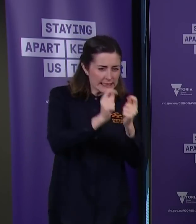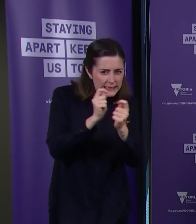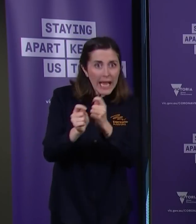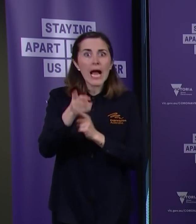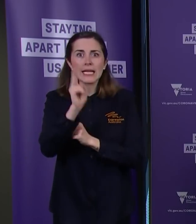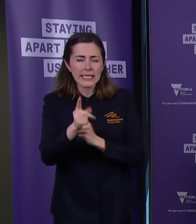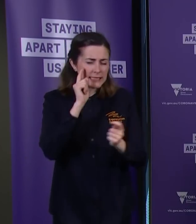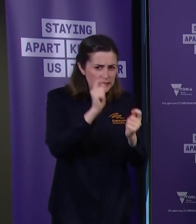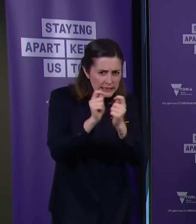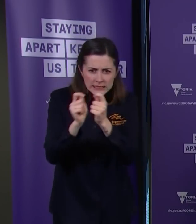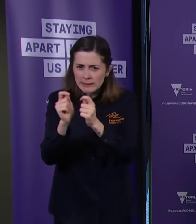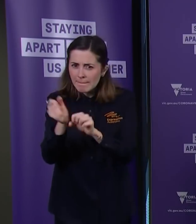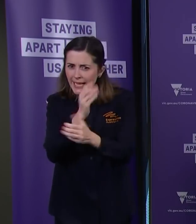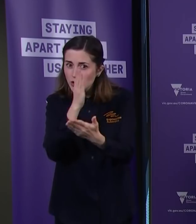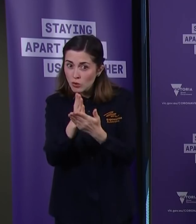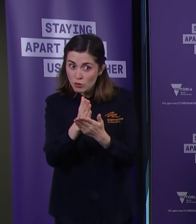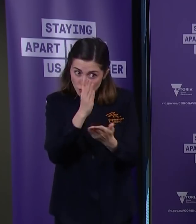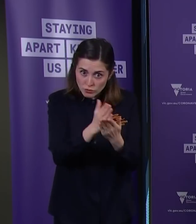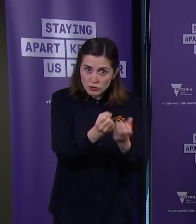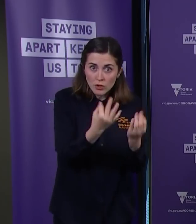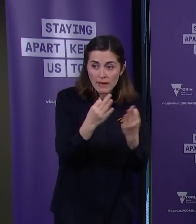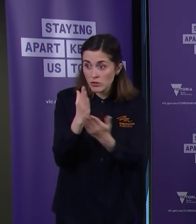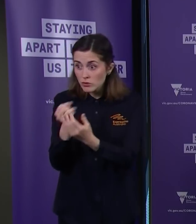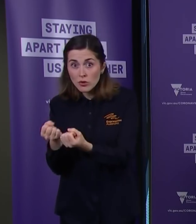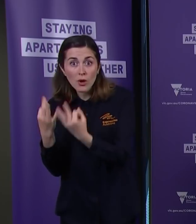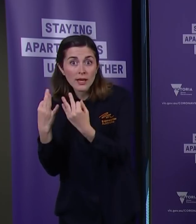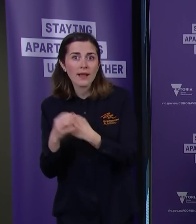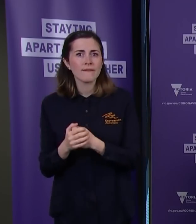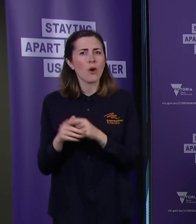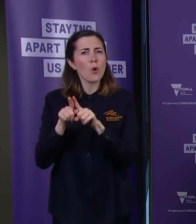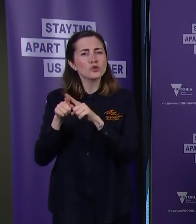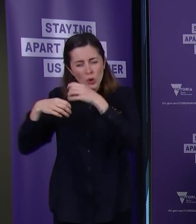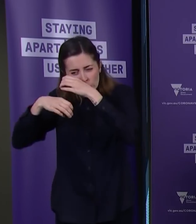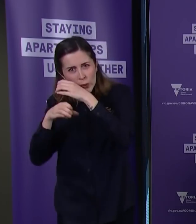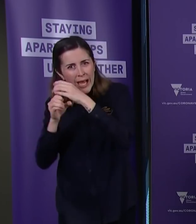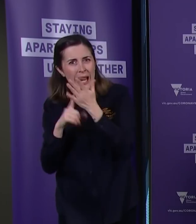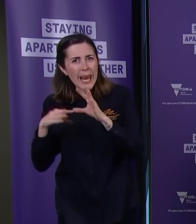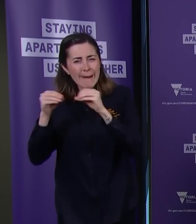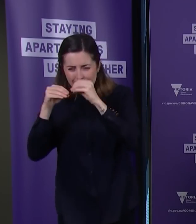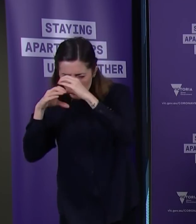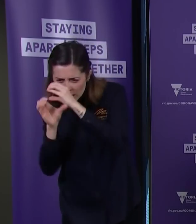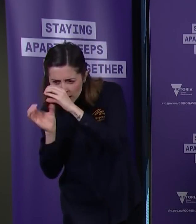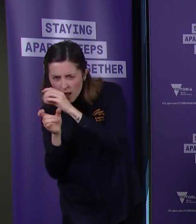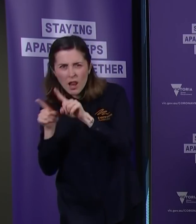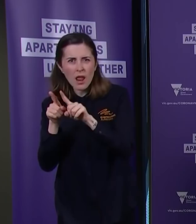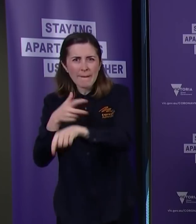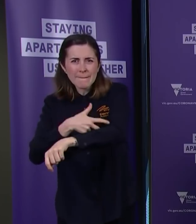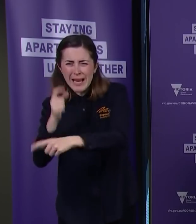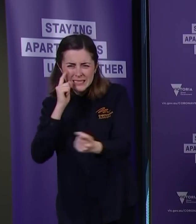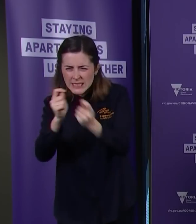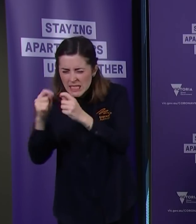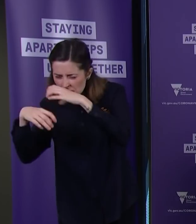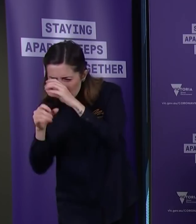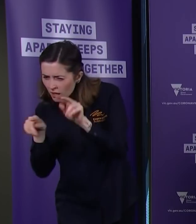reference testing, as well as the epidemiological investigation. If someone hasn't been exposed to a confirmed case, that's